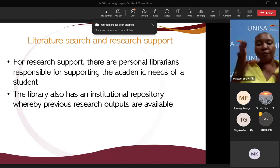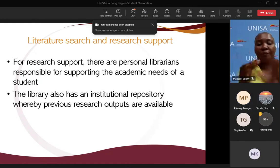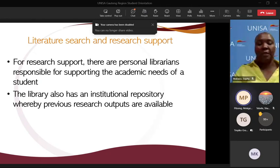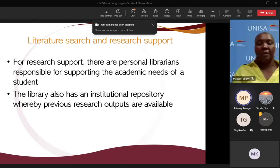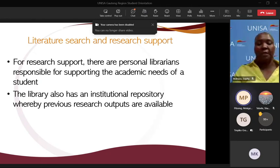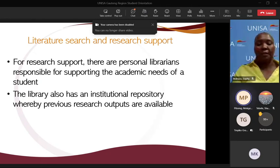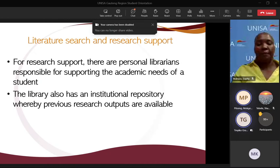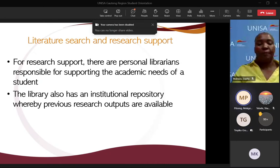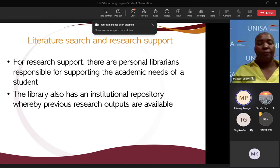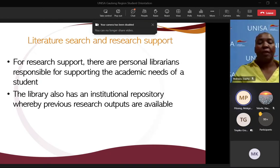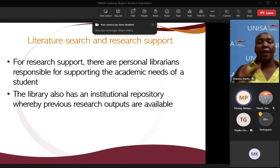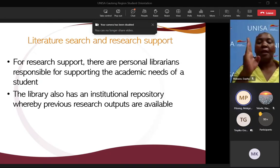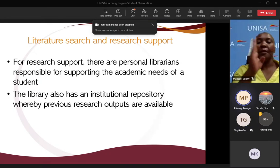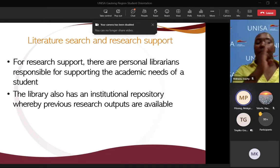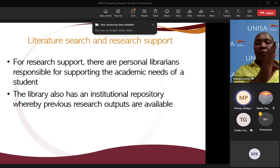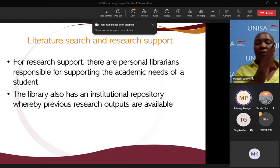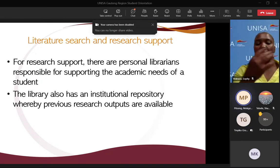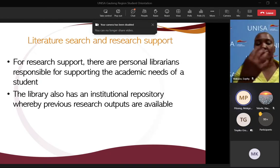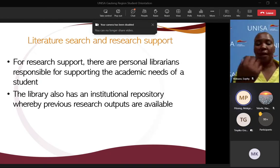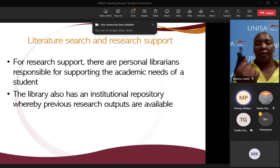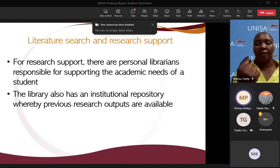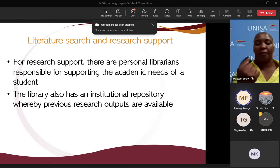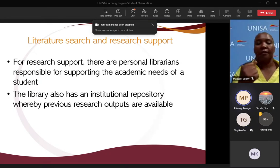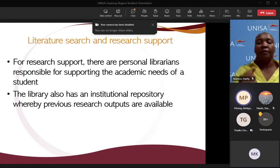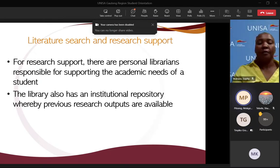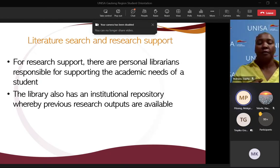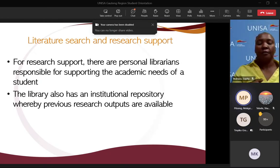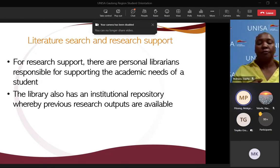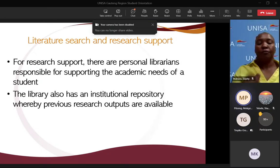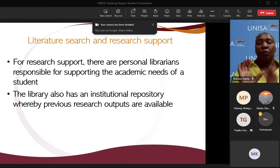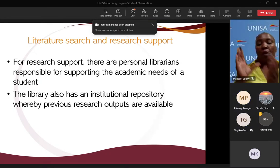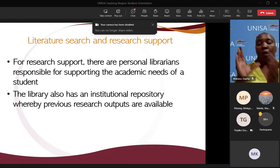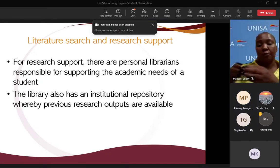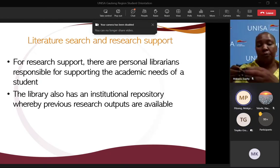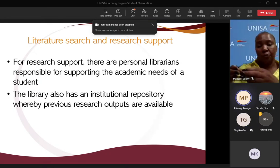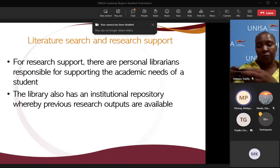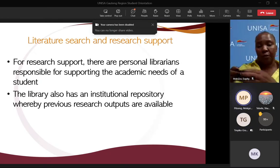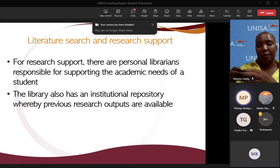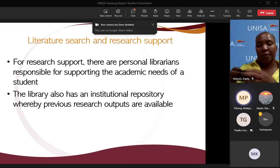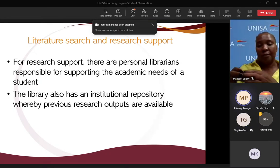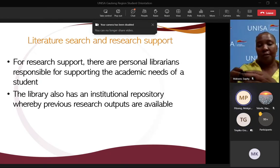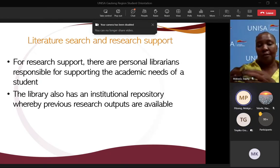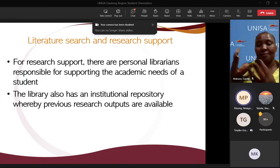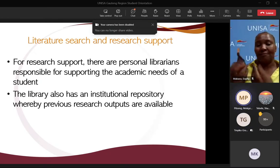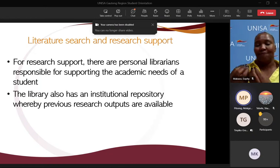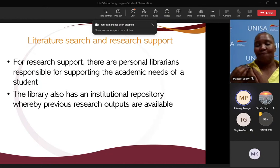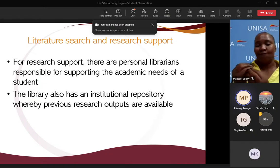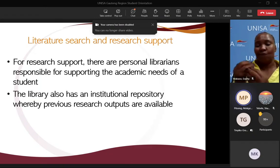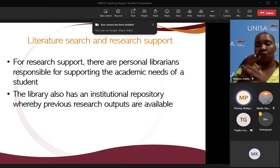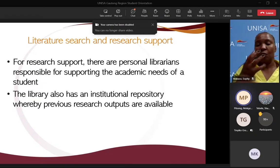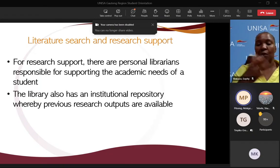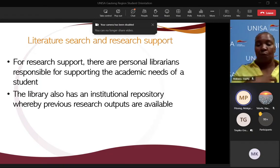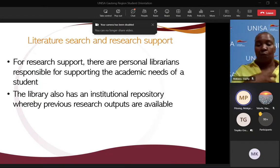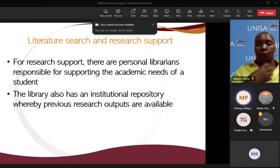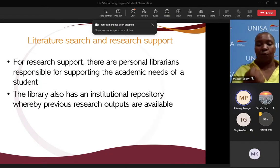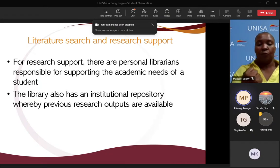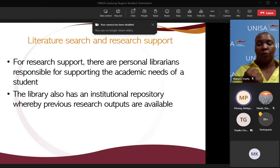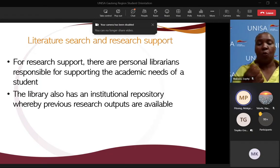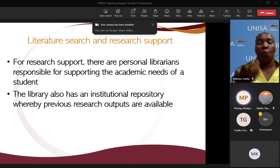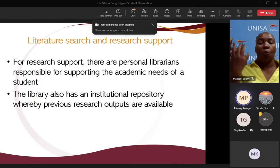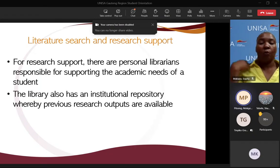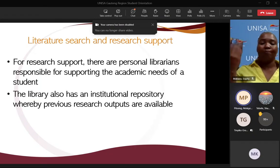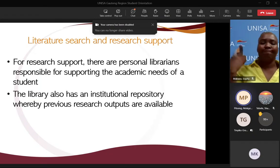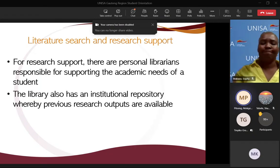the library has also an Institutional repository whereby previous research outputs